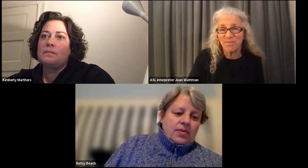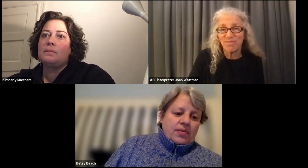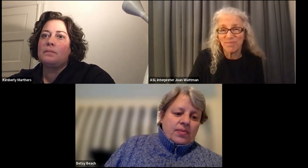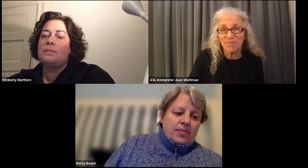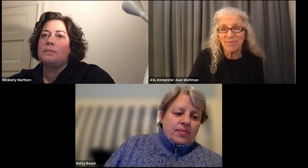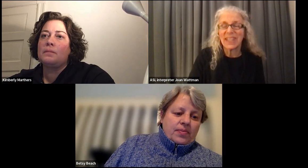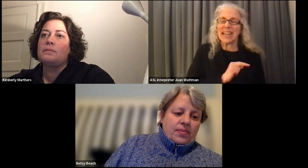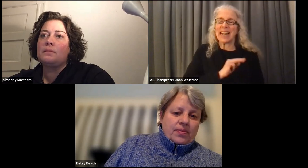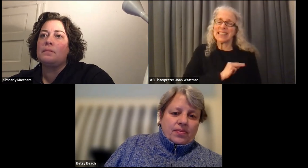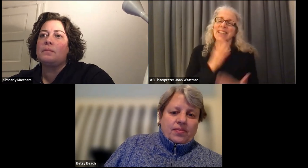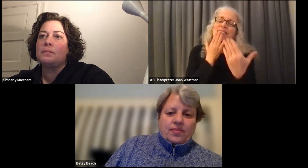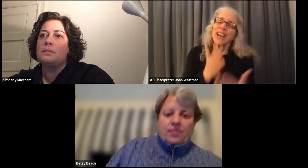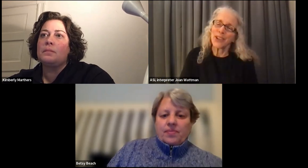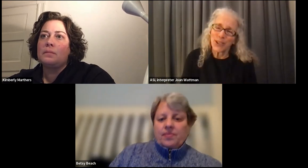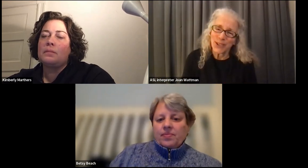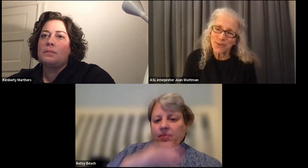Thank you so much.